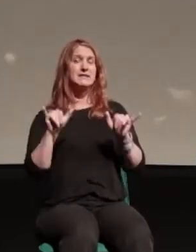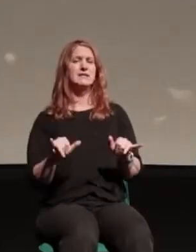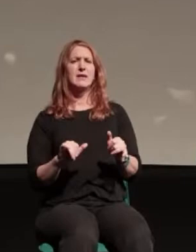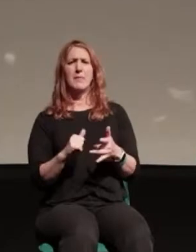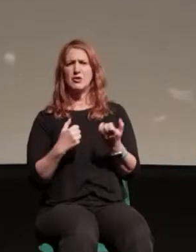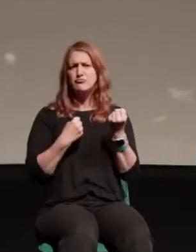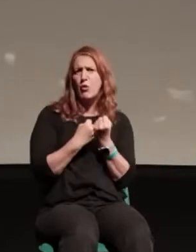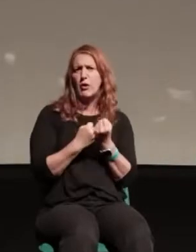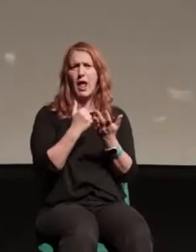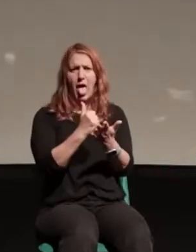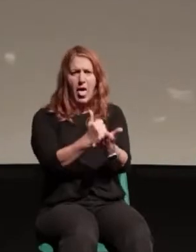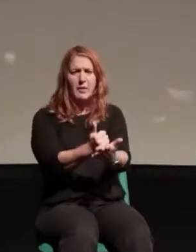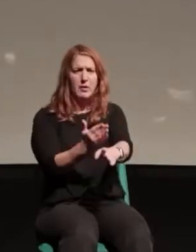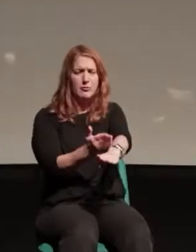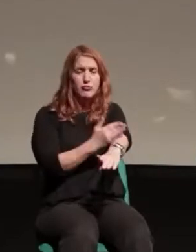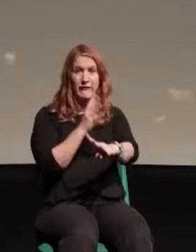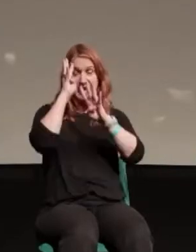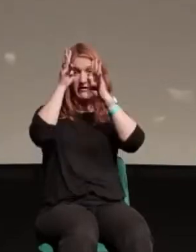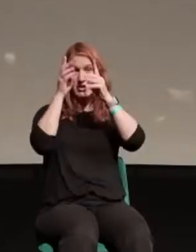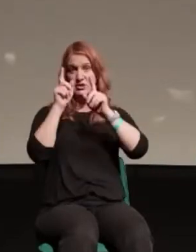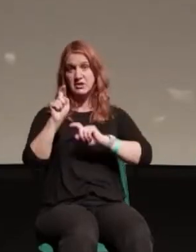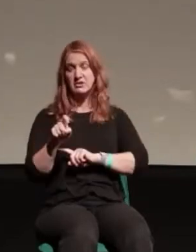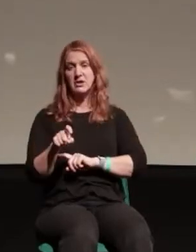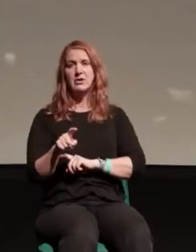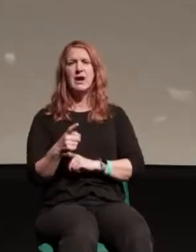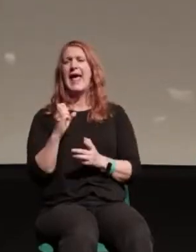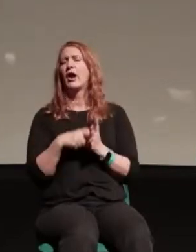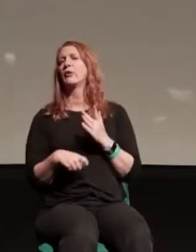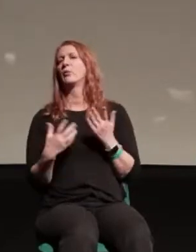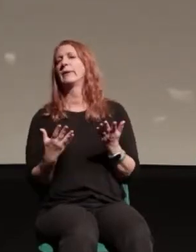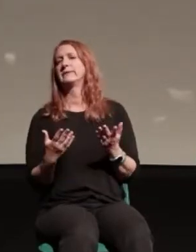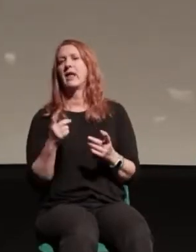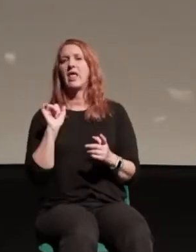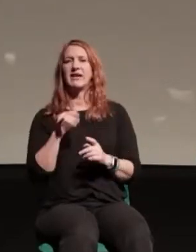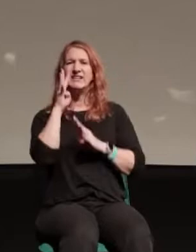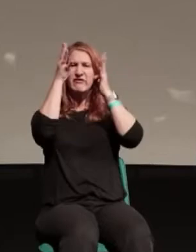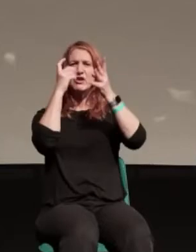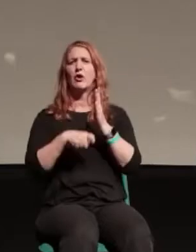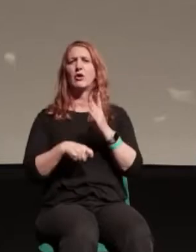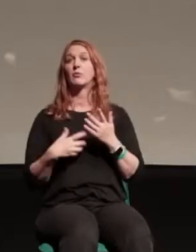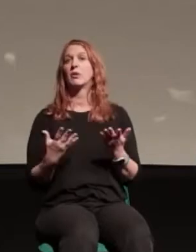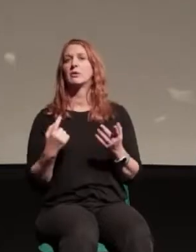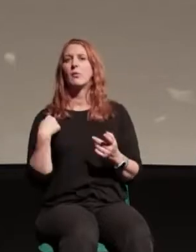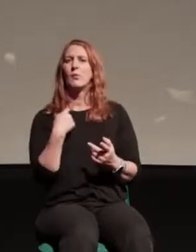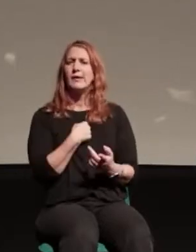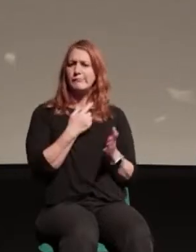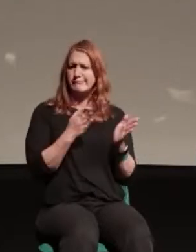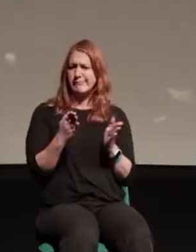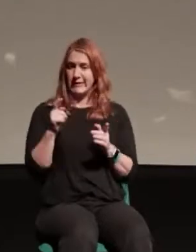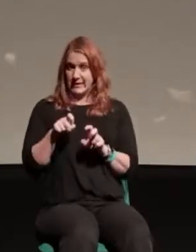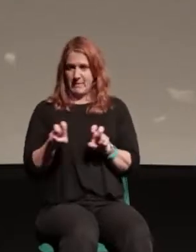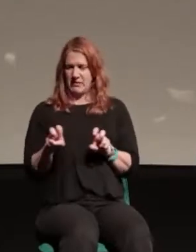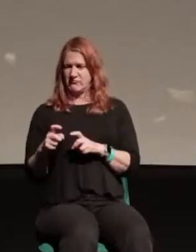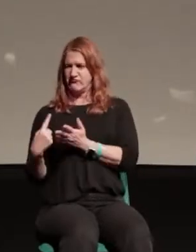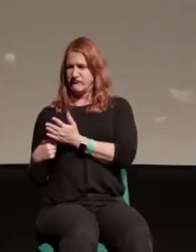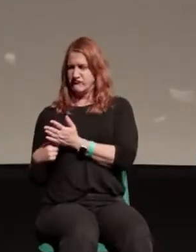to support the innovation that's needed? And what's the cost of that innovation? As we were preparing for this panel,